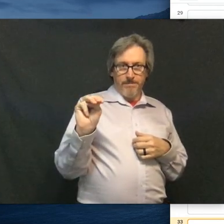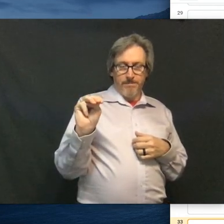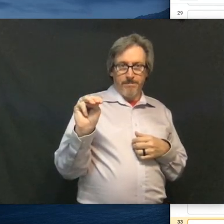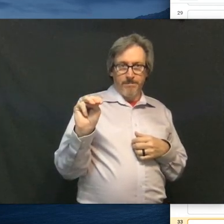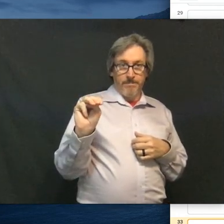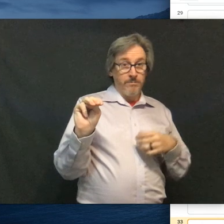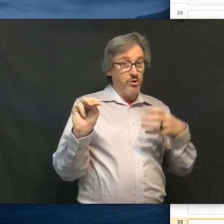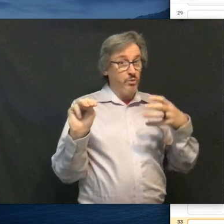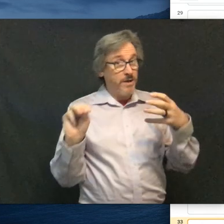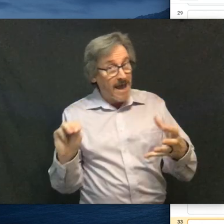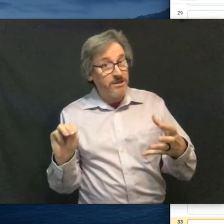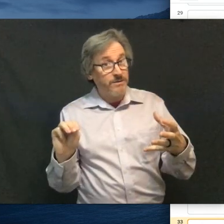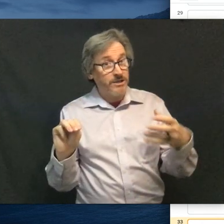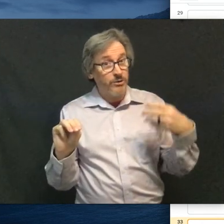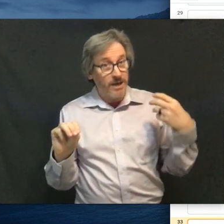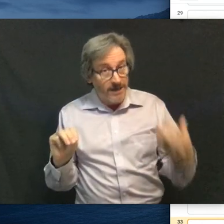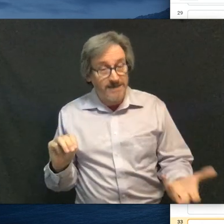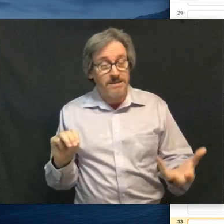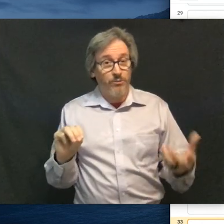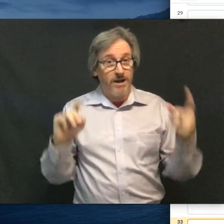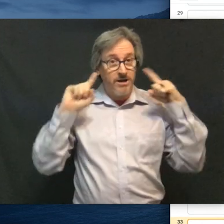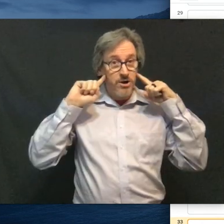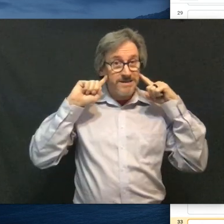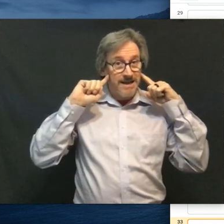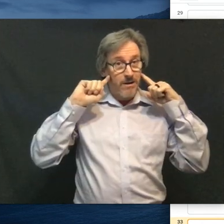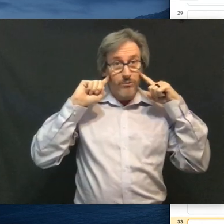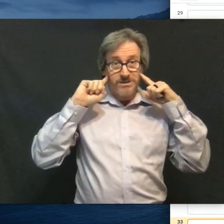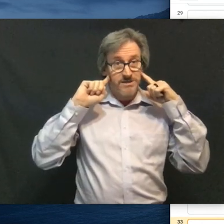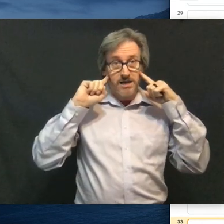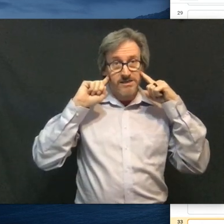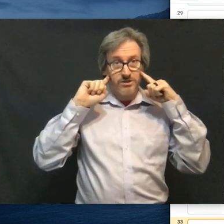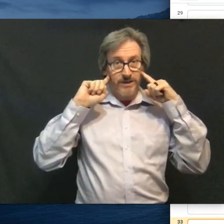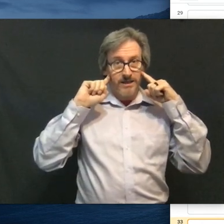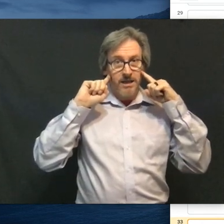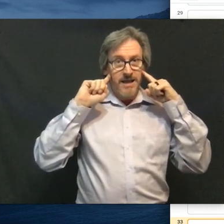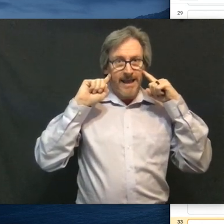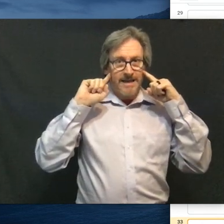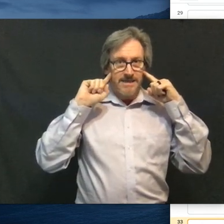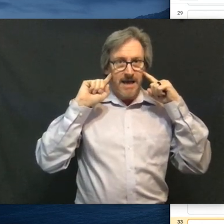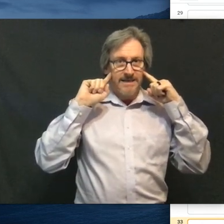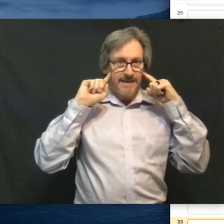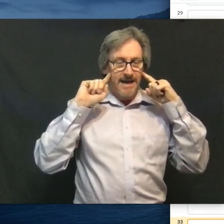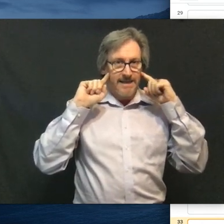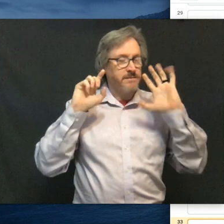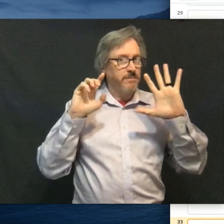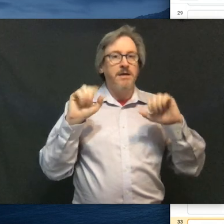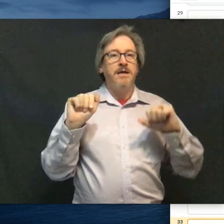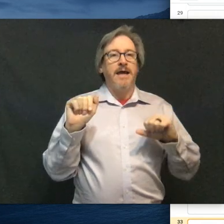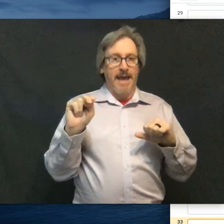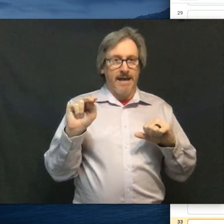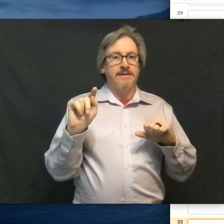Terrianism. You can do it. You can get to the point. And notice how I was not doing